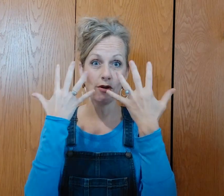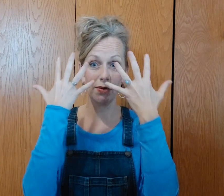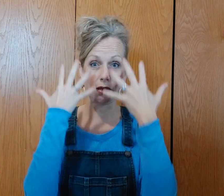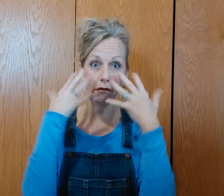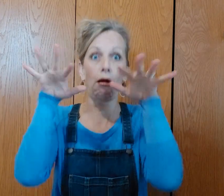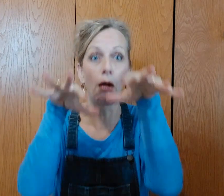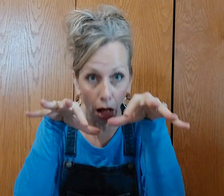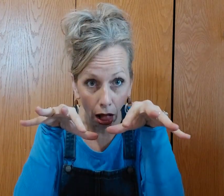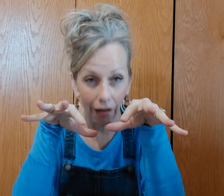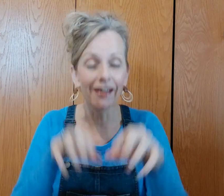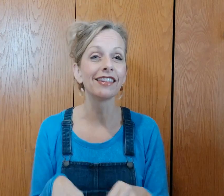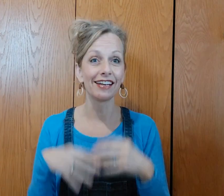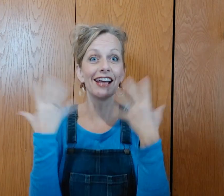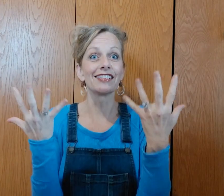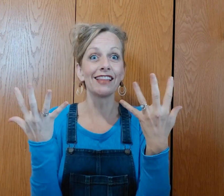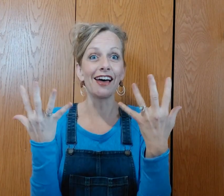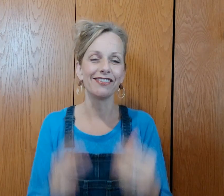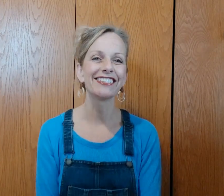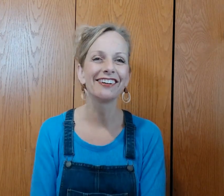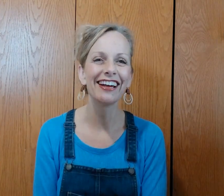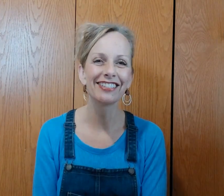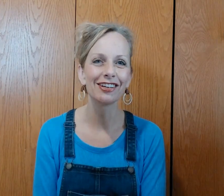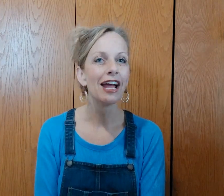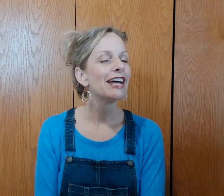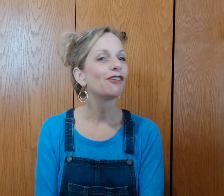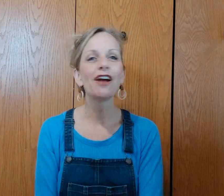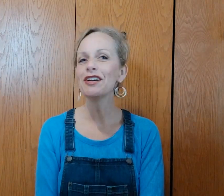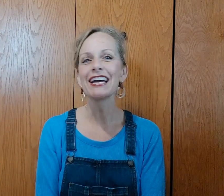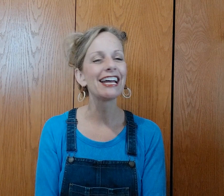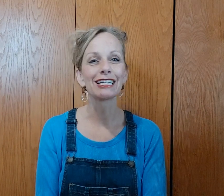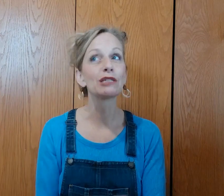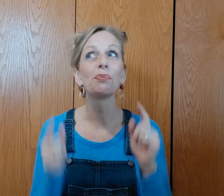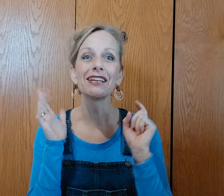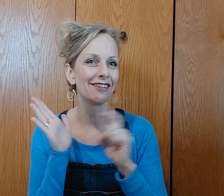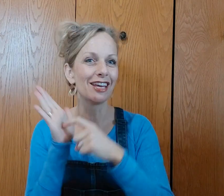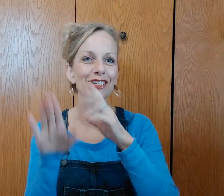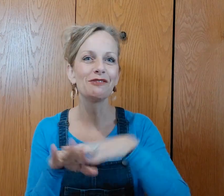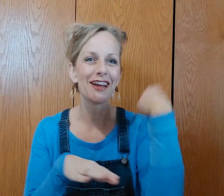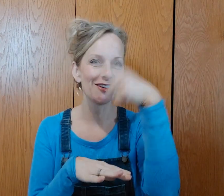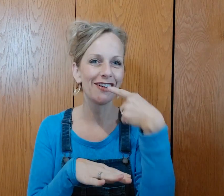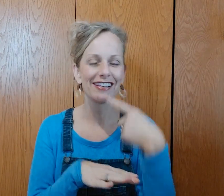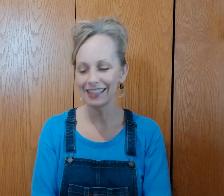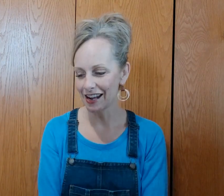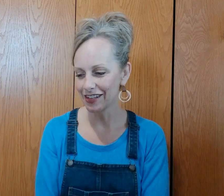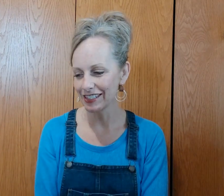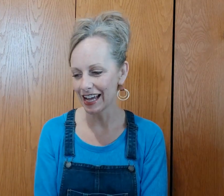would be like, and then it's a lot of it. All right. So they're very expressive and they show it on their face, a lot of their